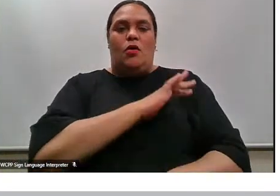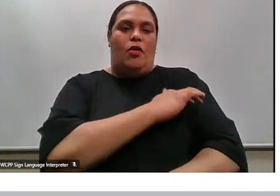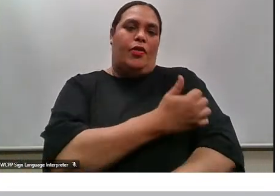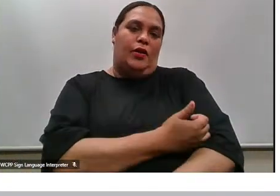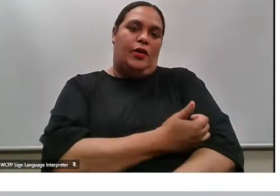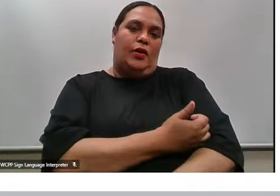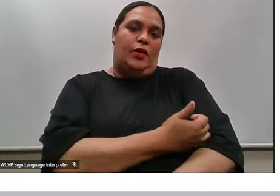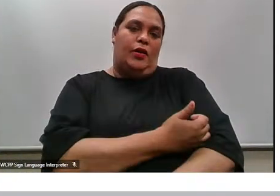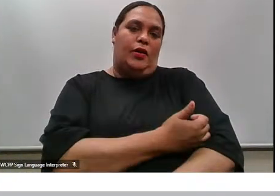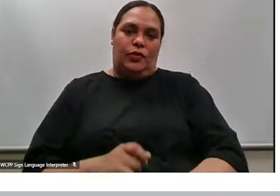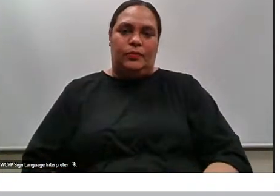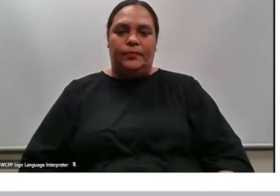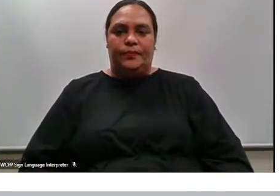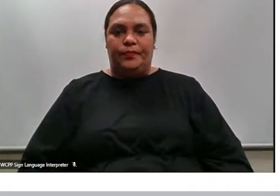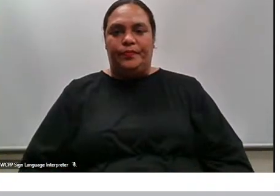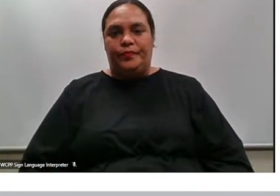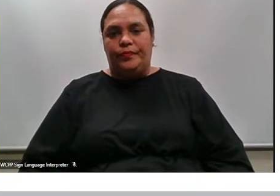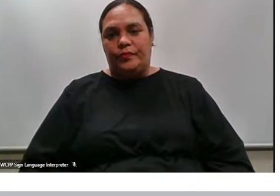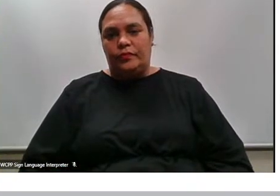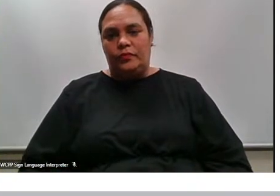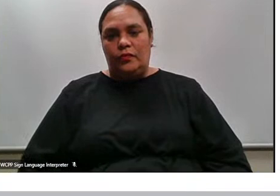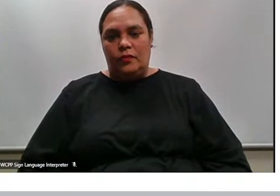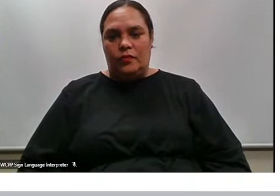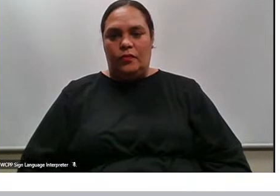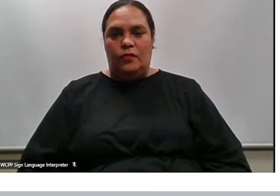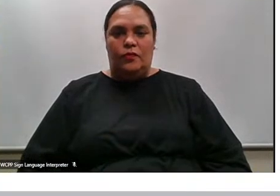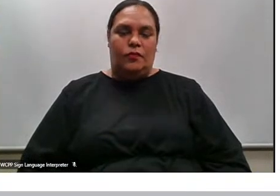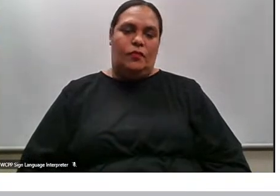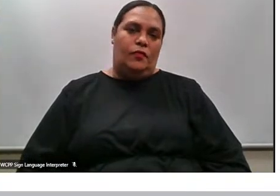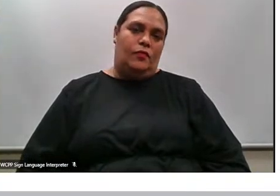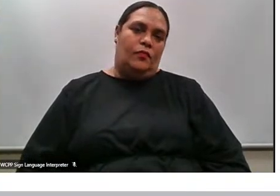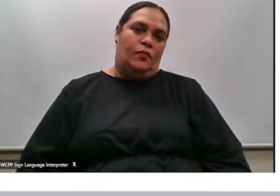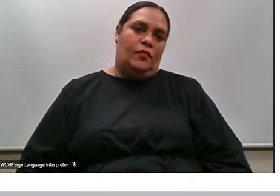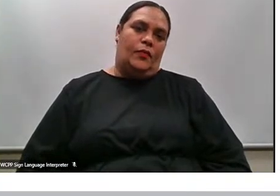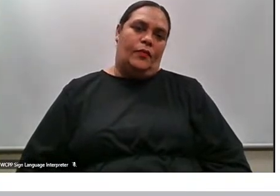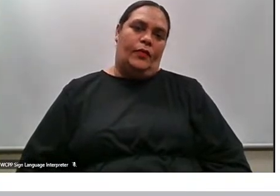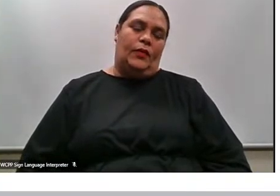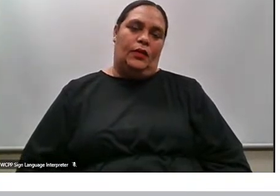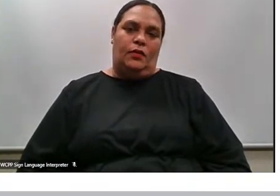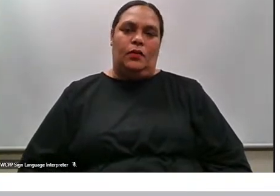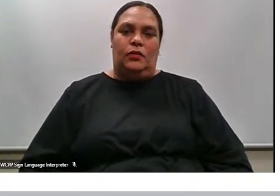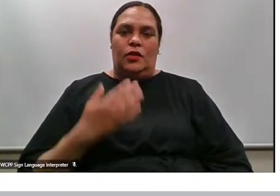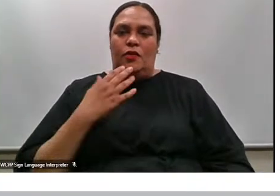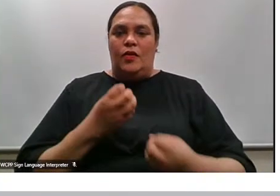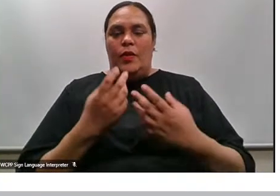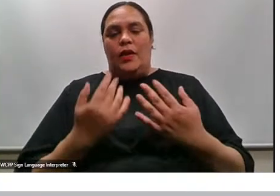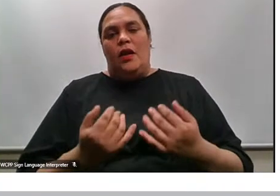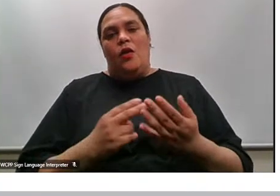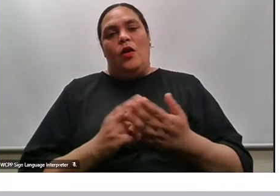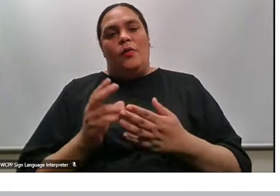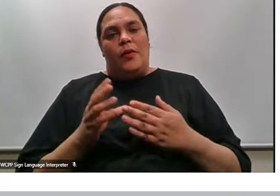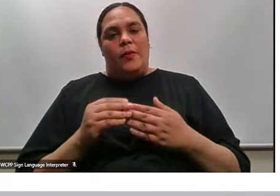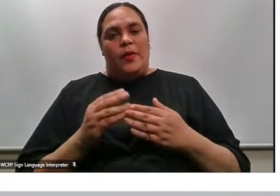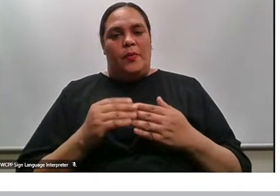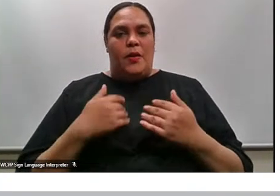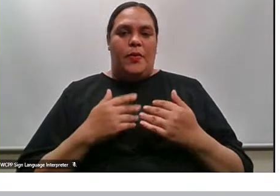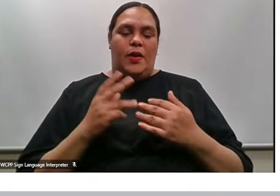Thank you, Chair. Thank you very much. Now, honourable members, I'm going